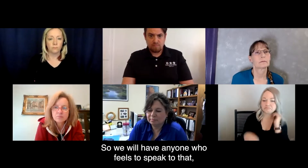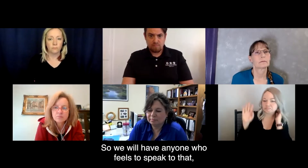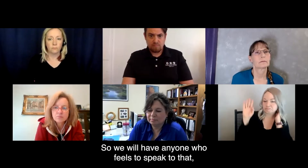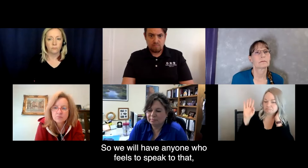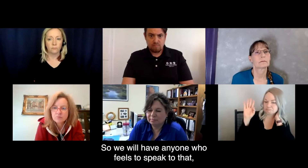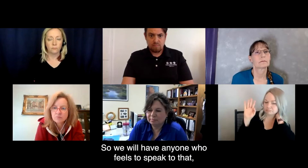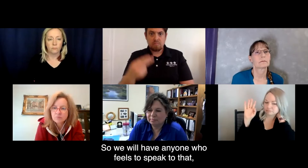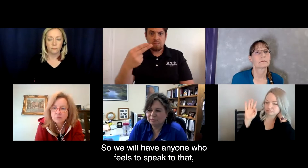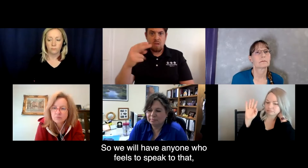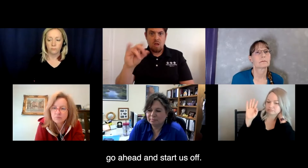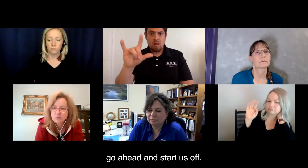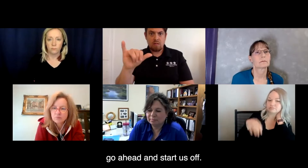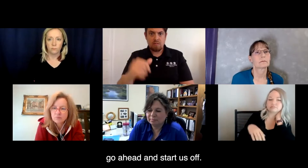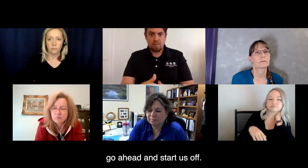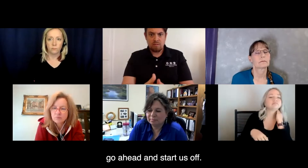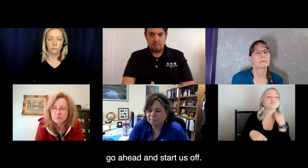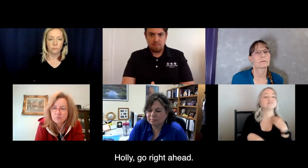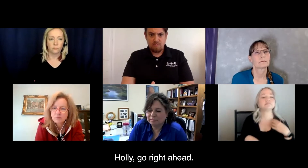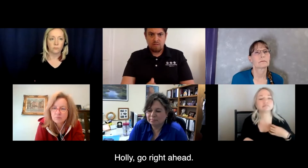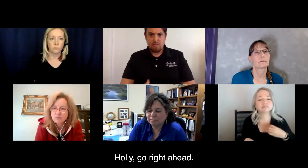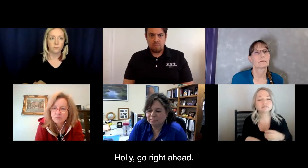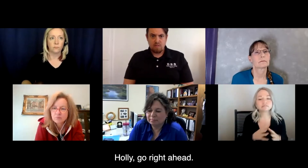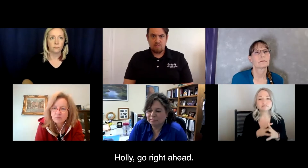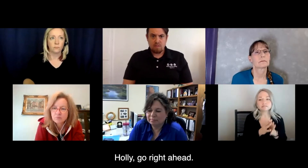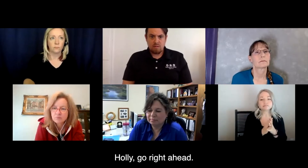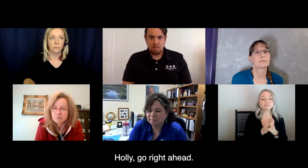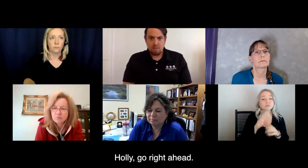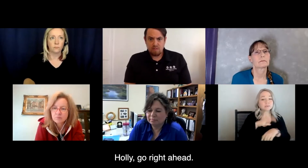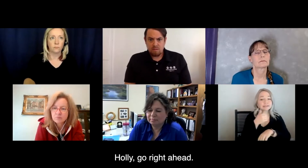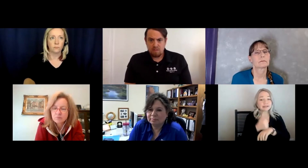who feels to speak to that go ahead and start us off. Holly, go right ahead.